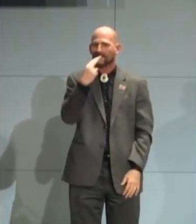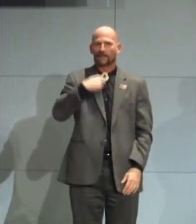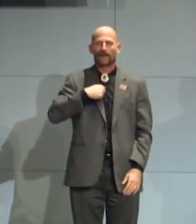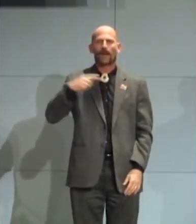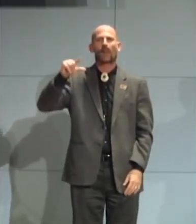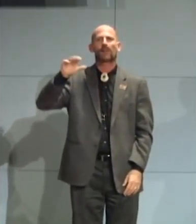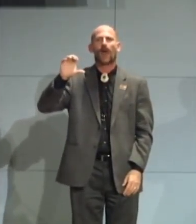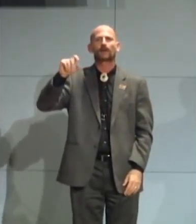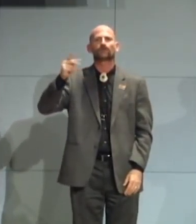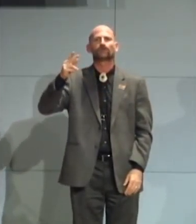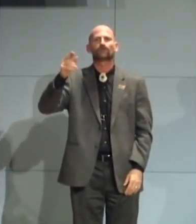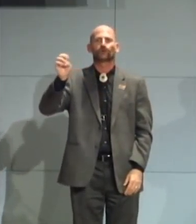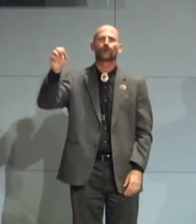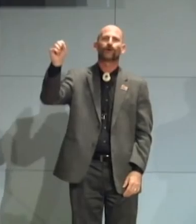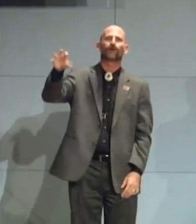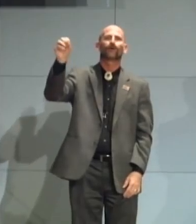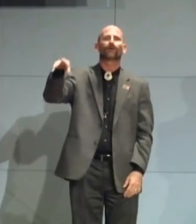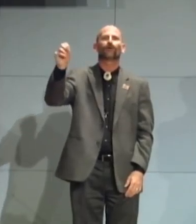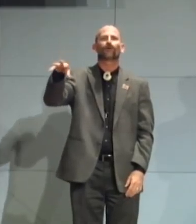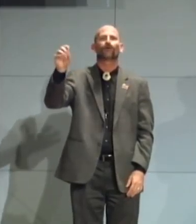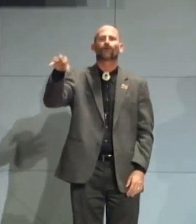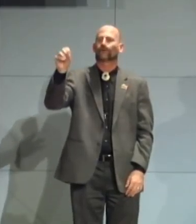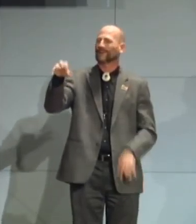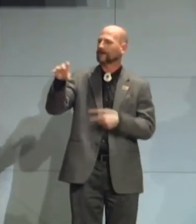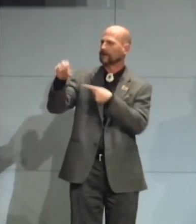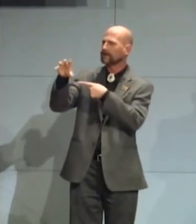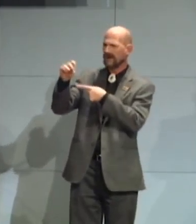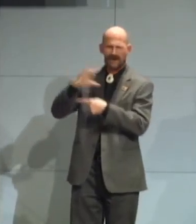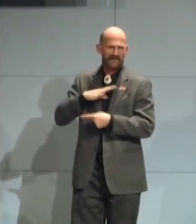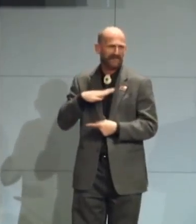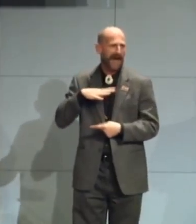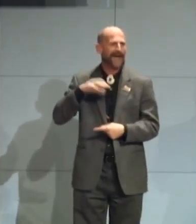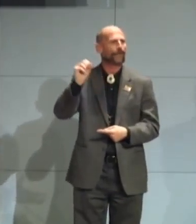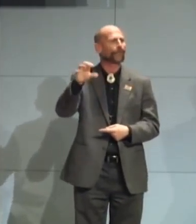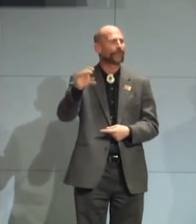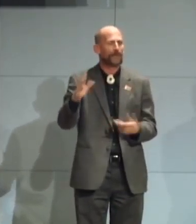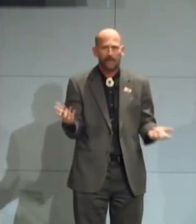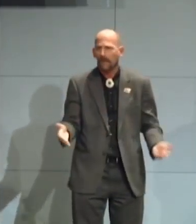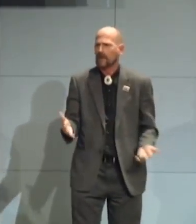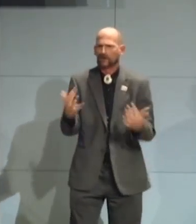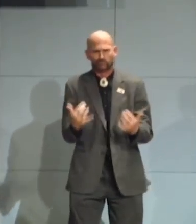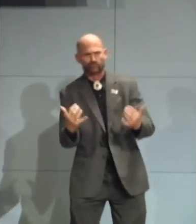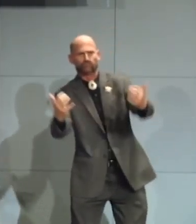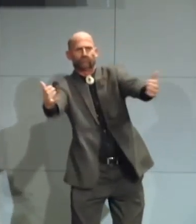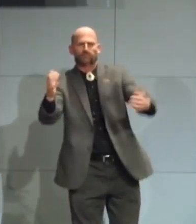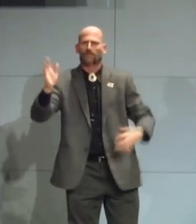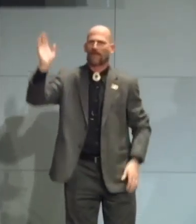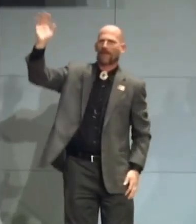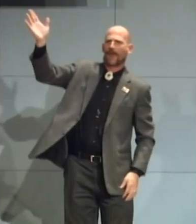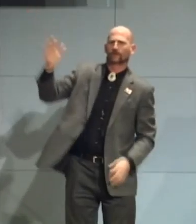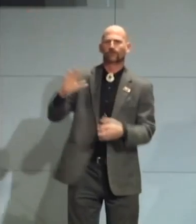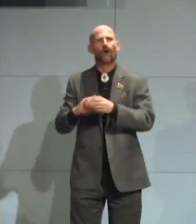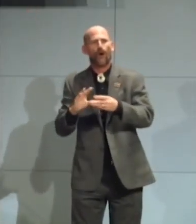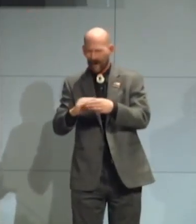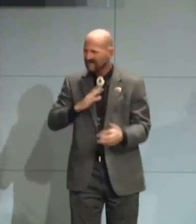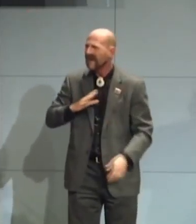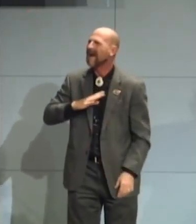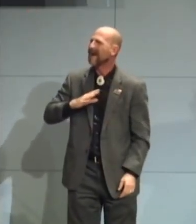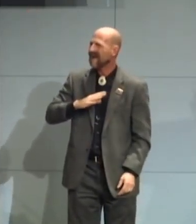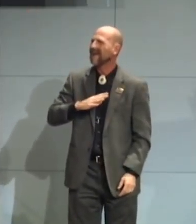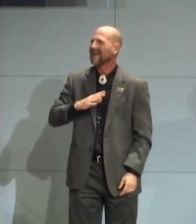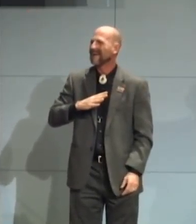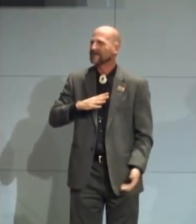hurt. And I understand that. I'm someone who, in spite of being white, grew